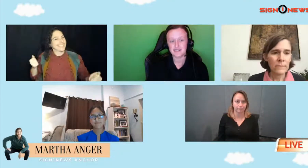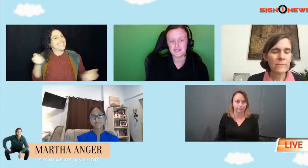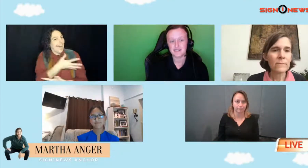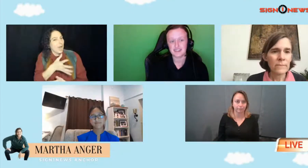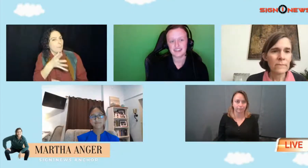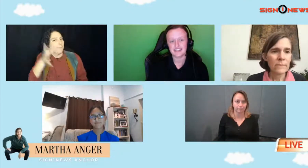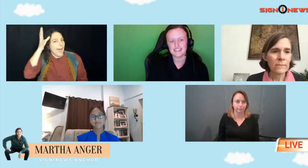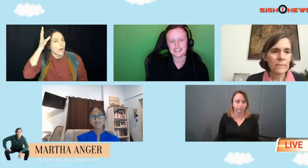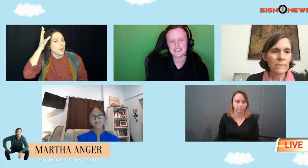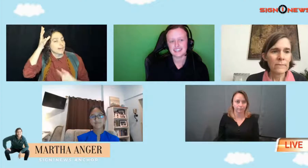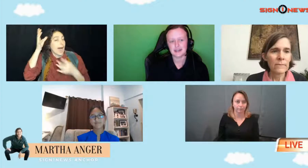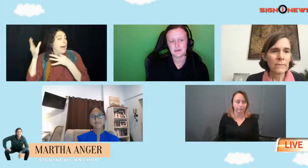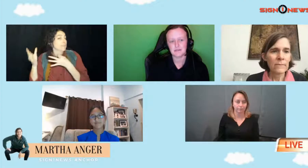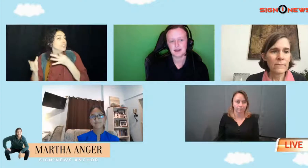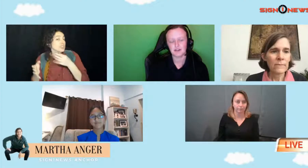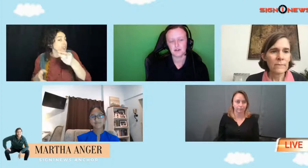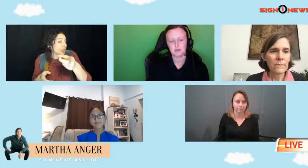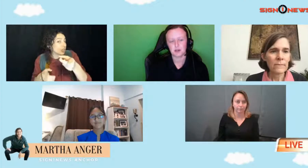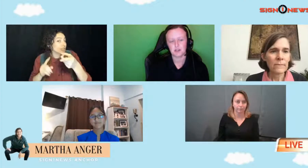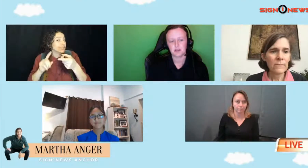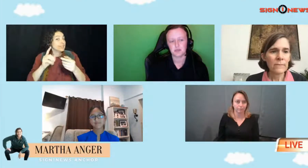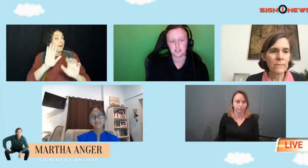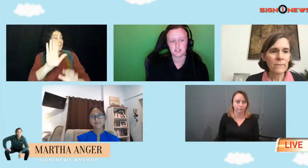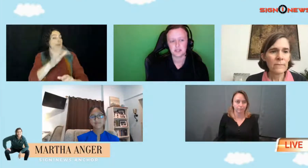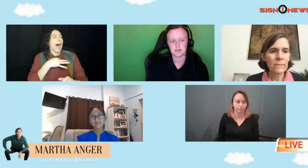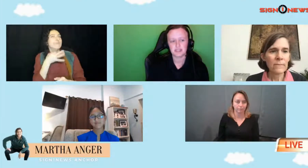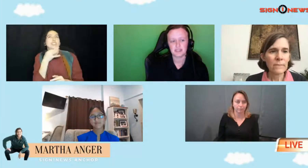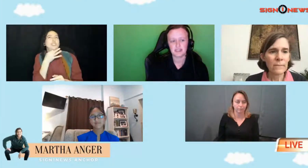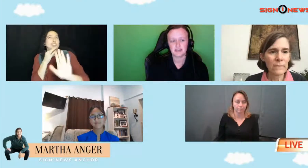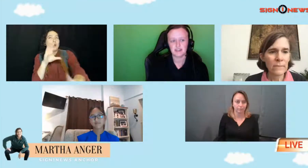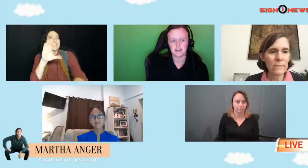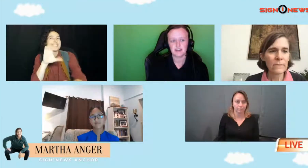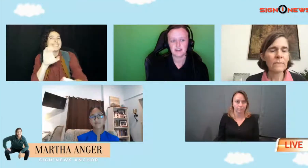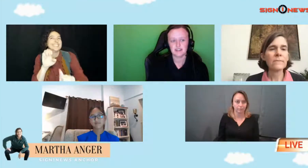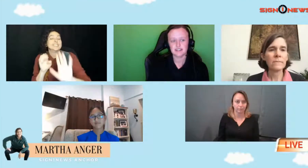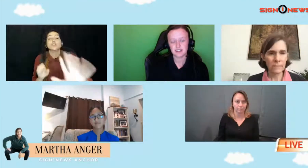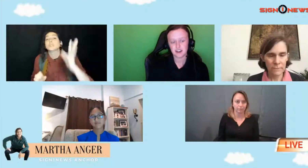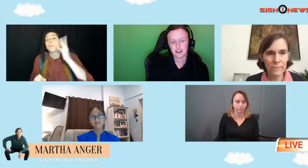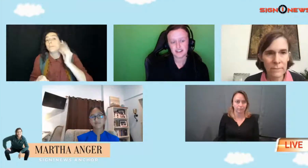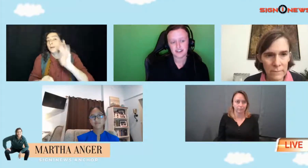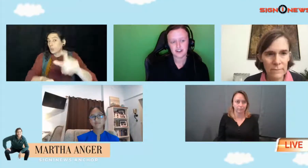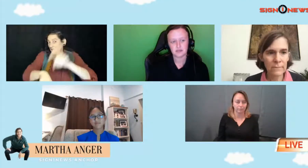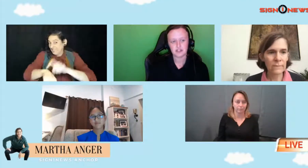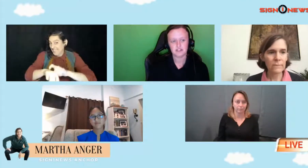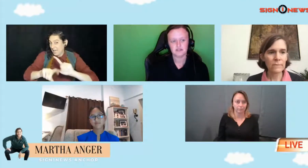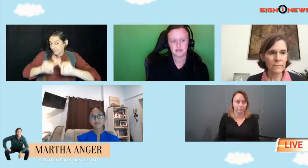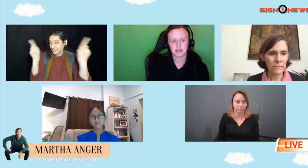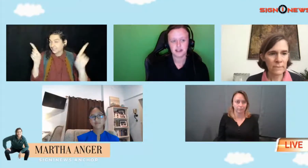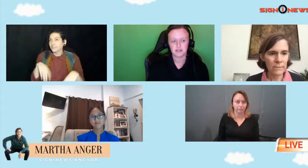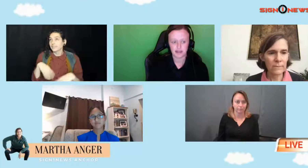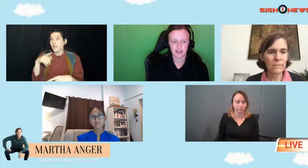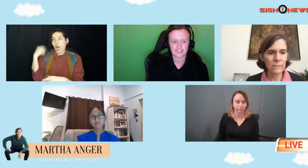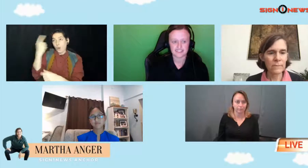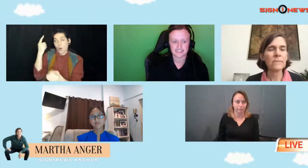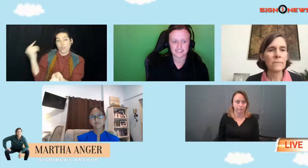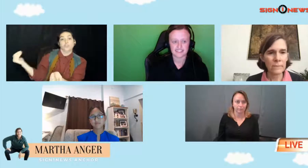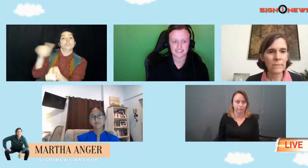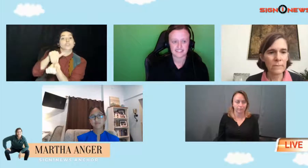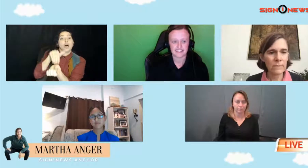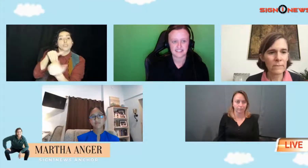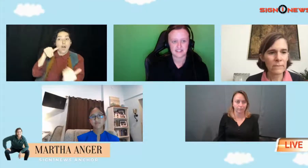is deaf, they take a medical approach, which can be a scary experience for the